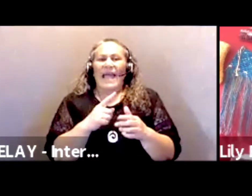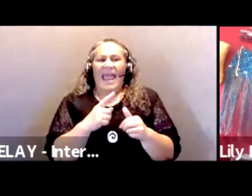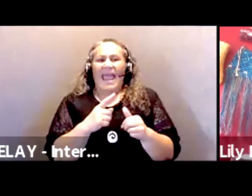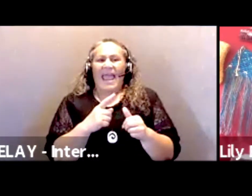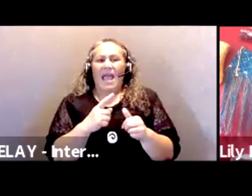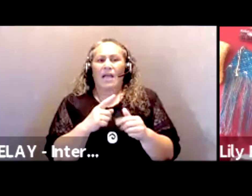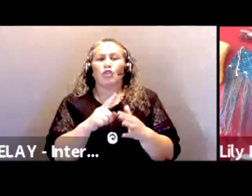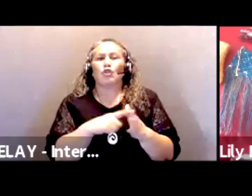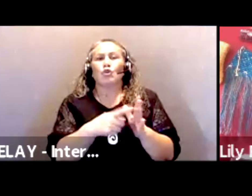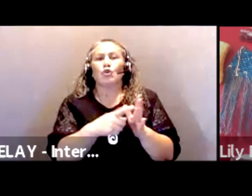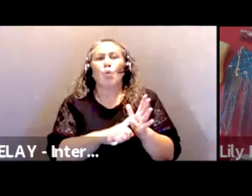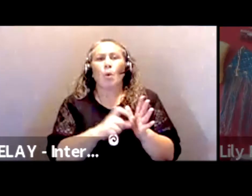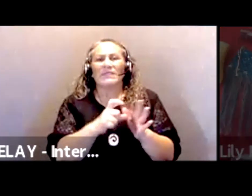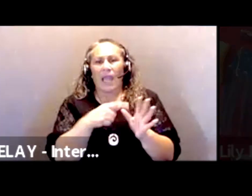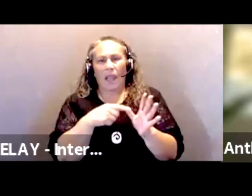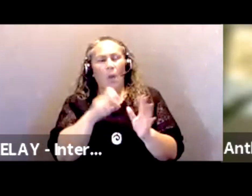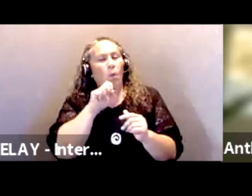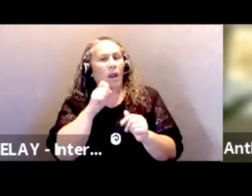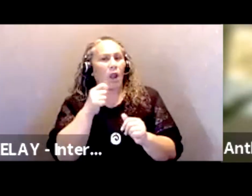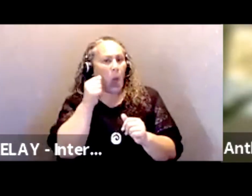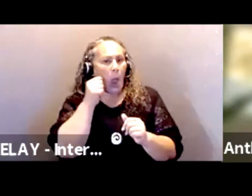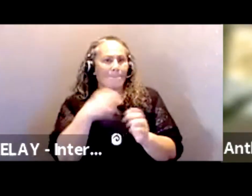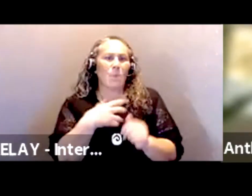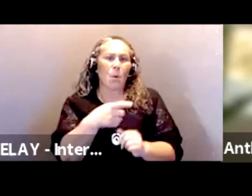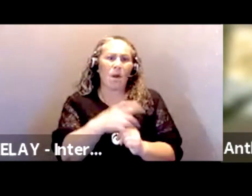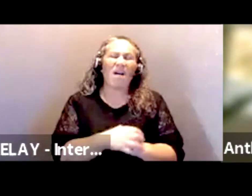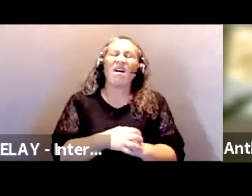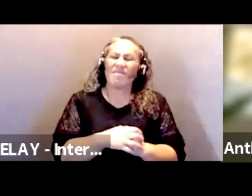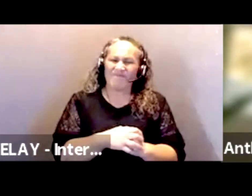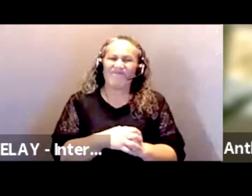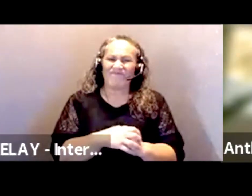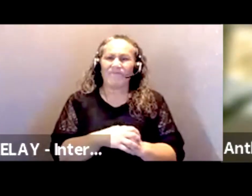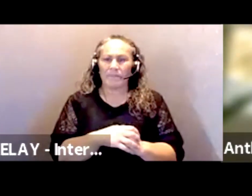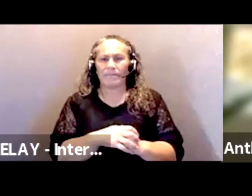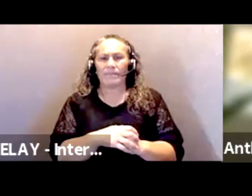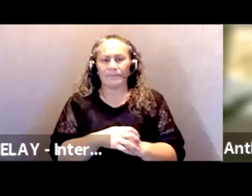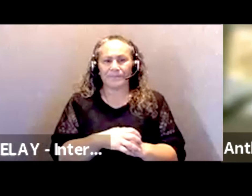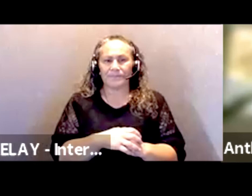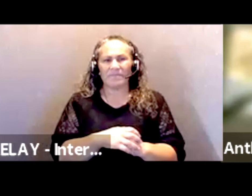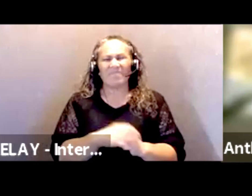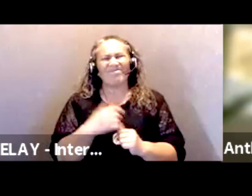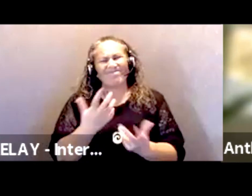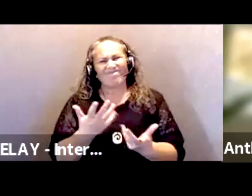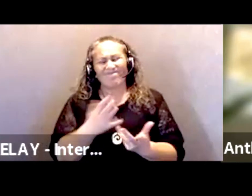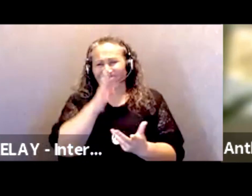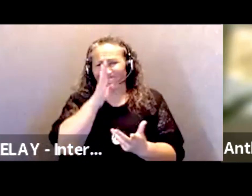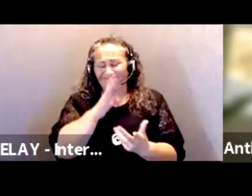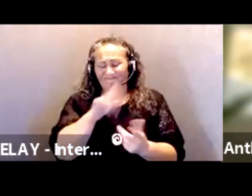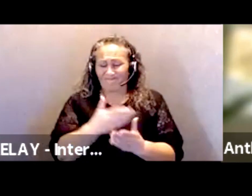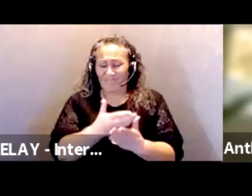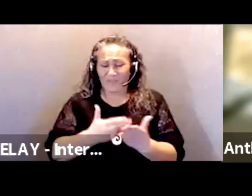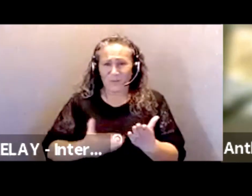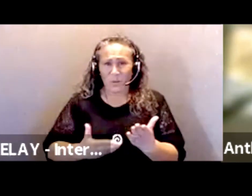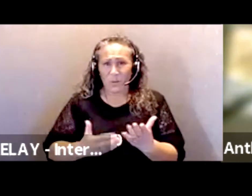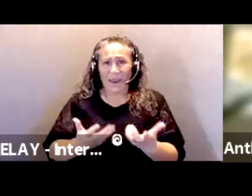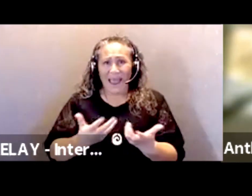that. Yeah, I think it's sadly a tale that's been borne